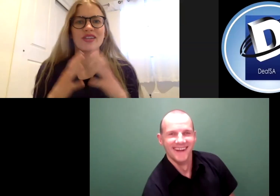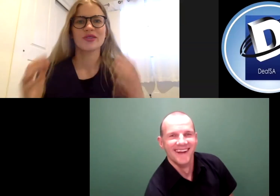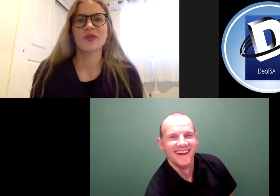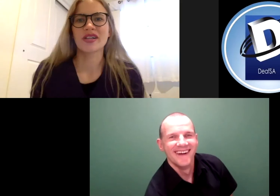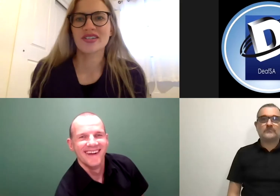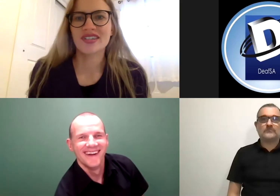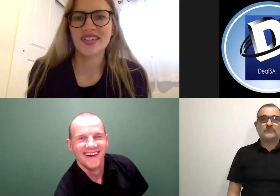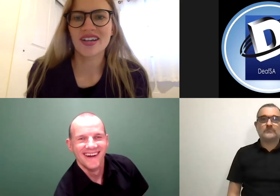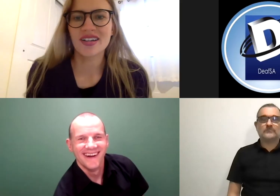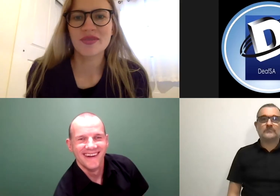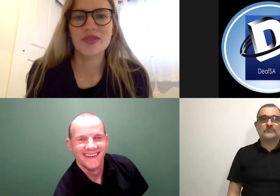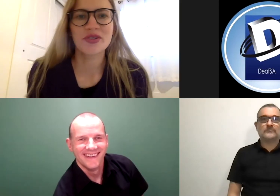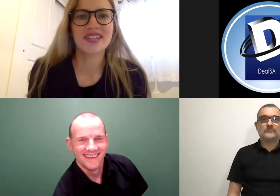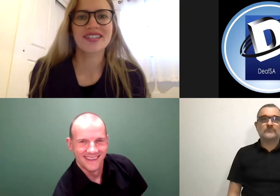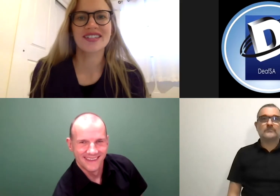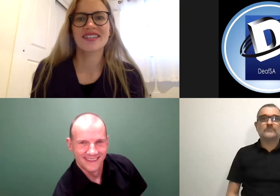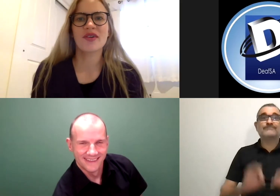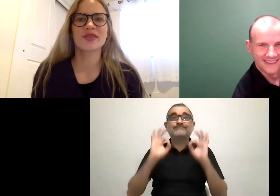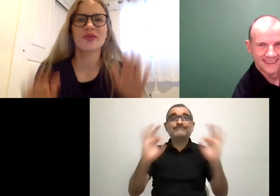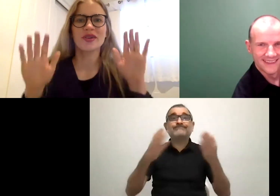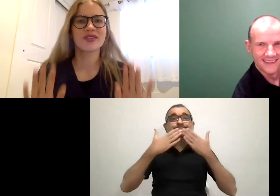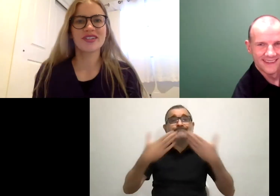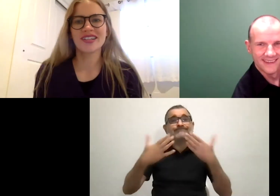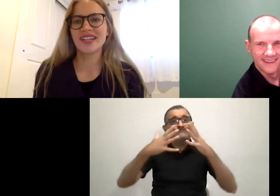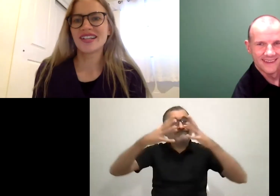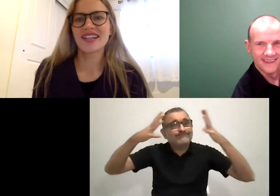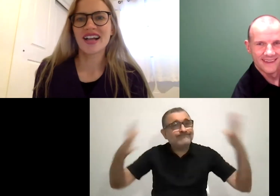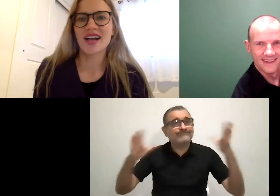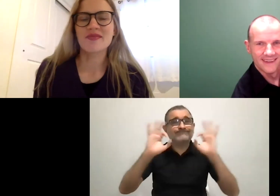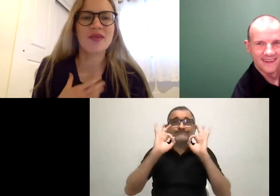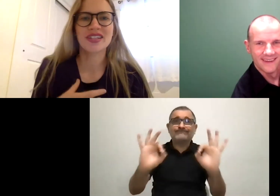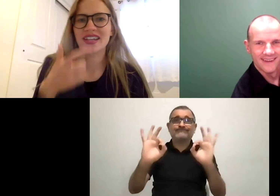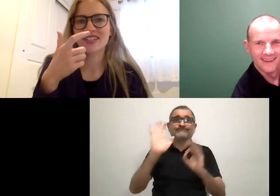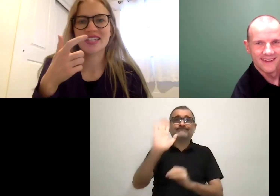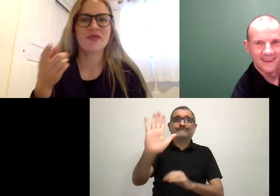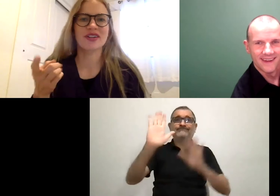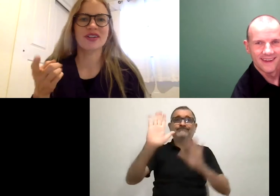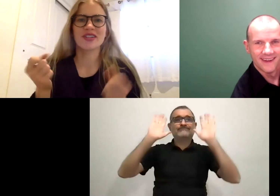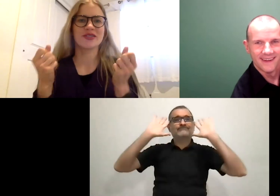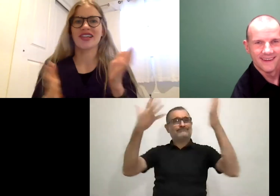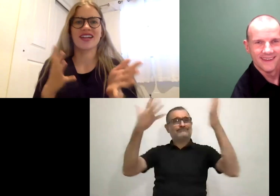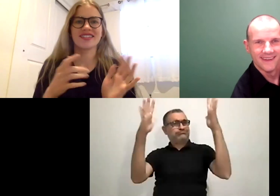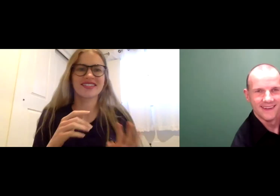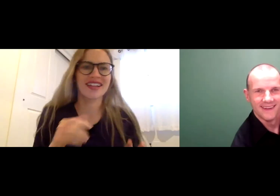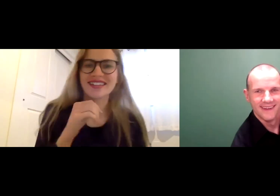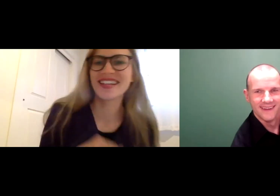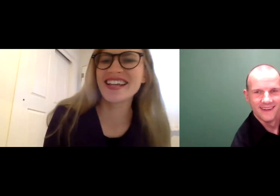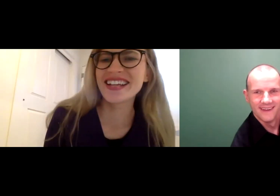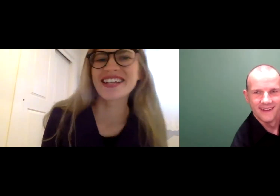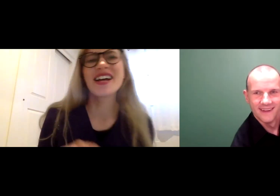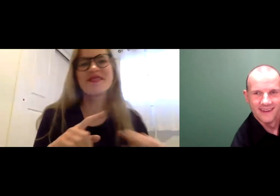Thank you so much, Arūnas. That was wonderful. I wish I could just keep watching you sign,